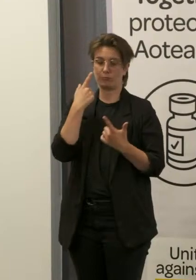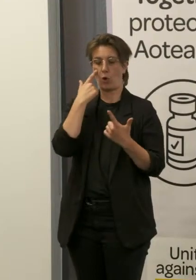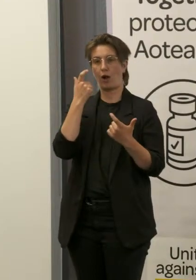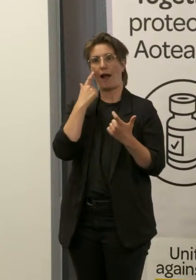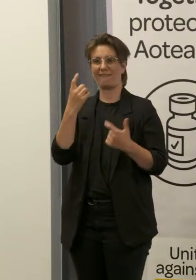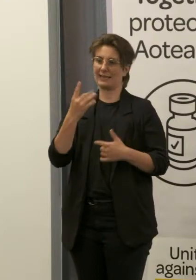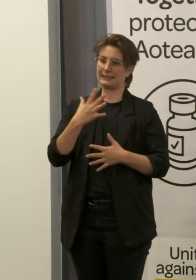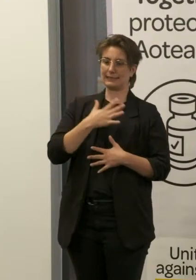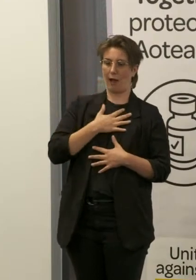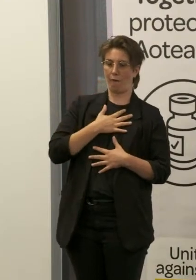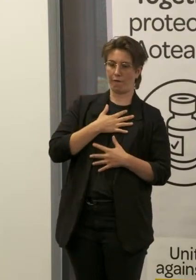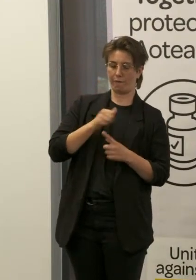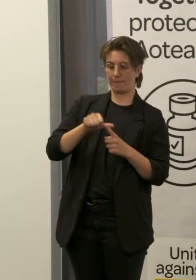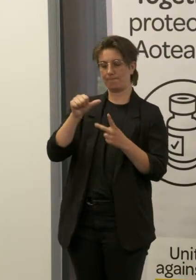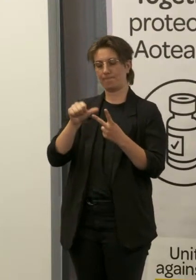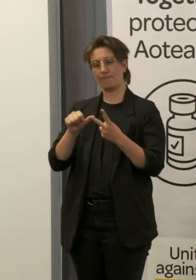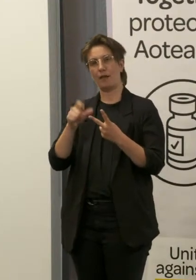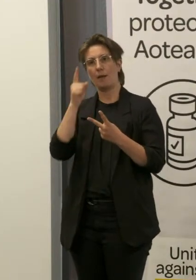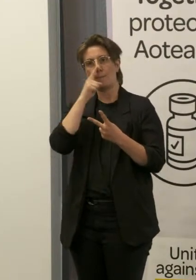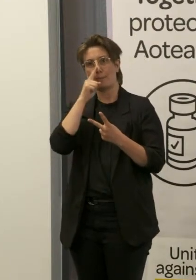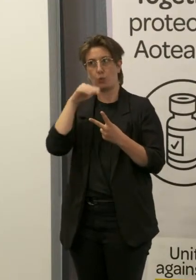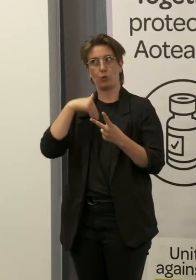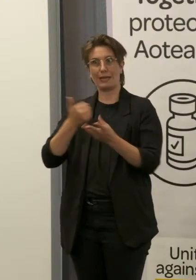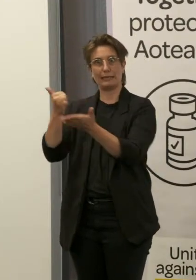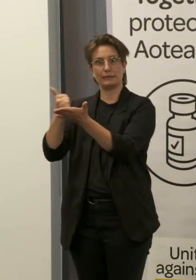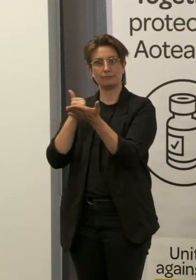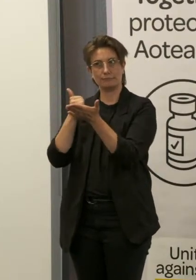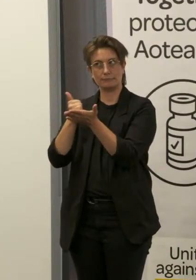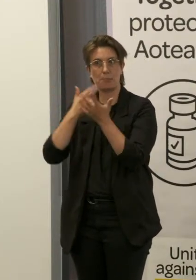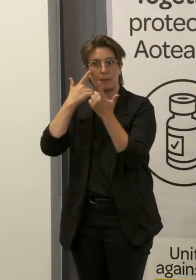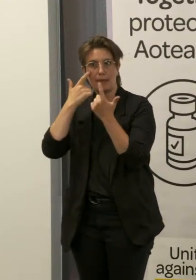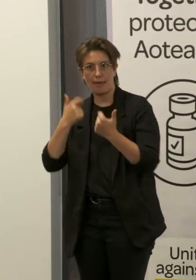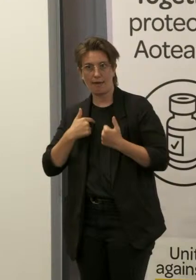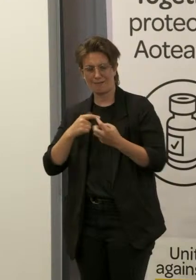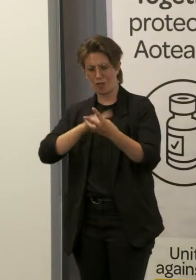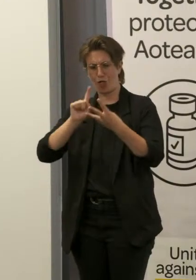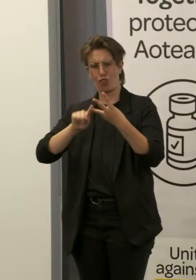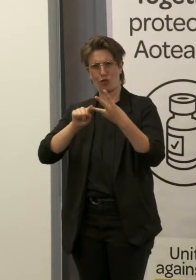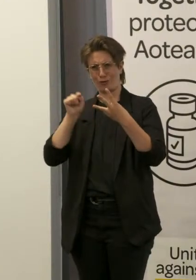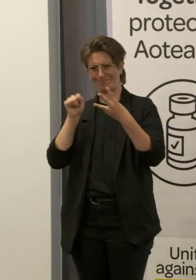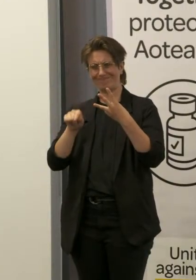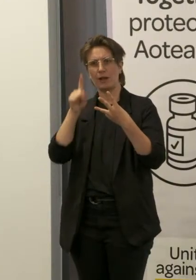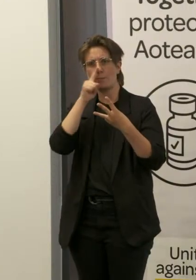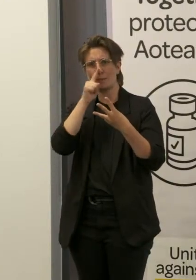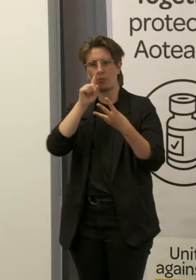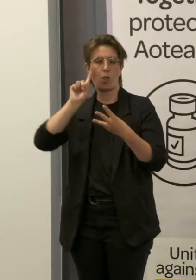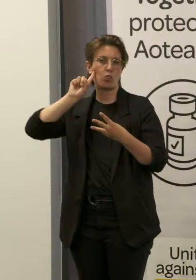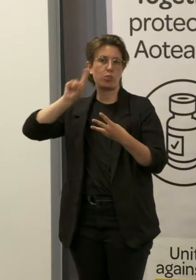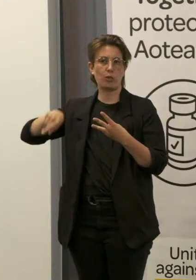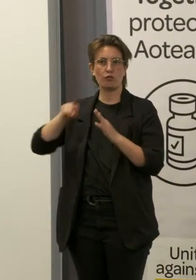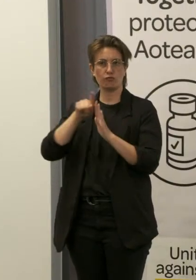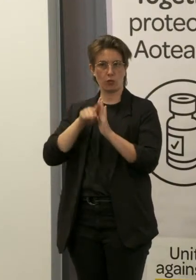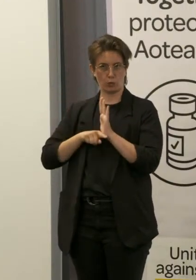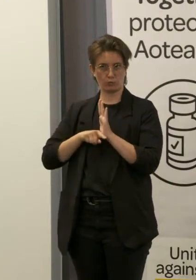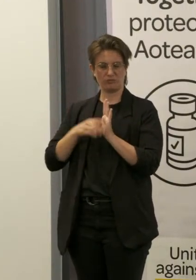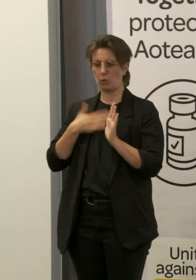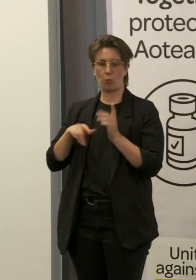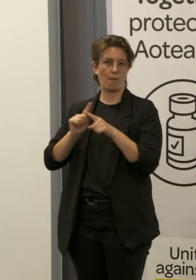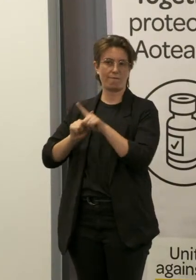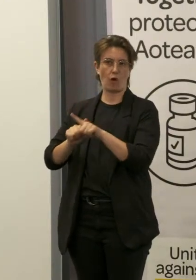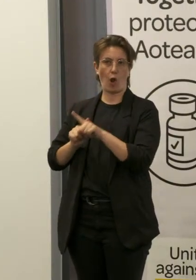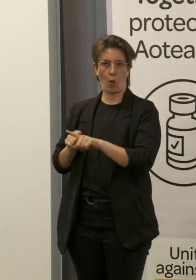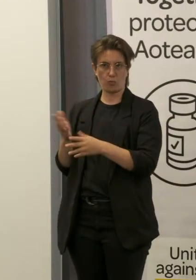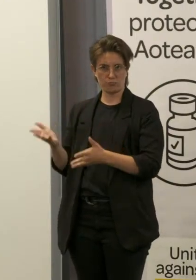What practical capacity is there for this, under this system, to actually monitor compliance? And has any consideration been given to the use